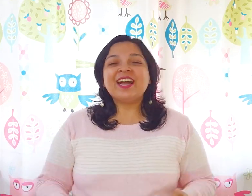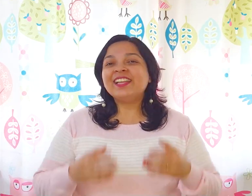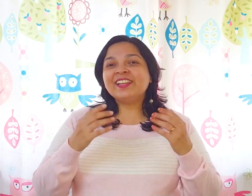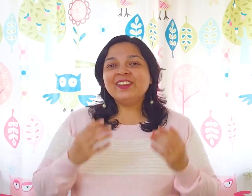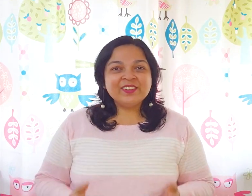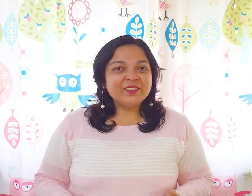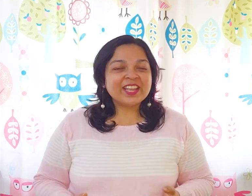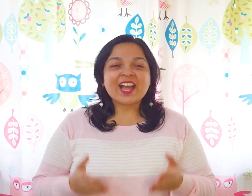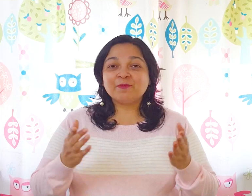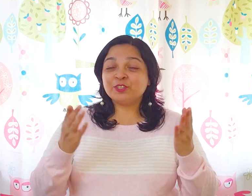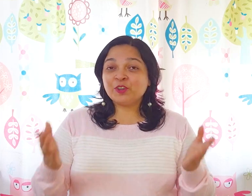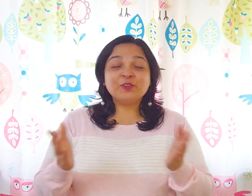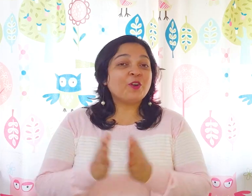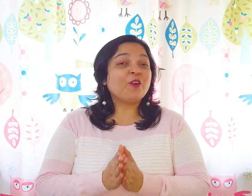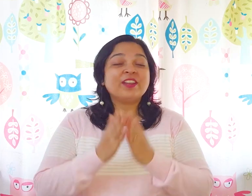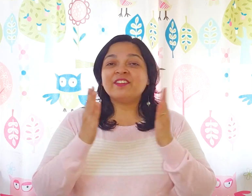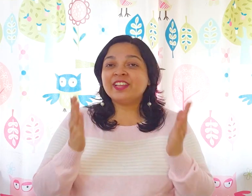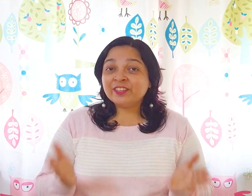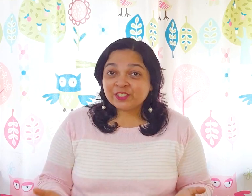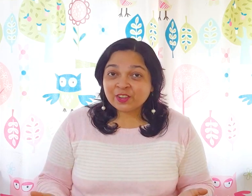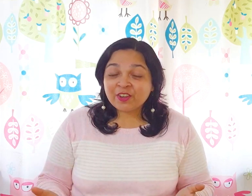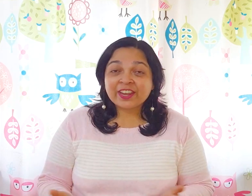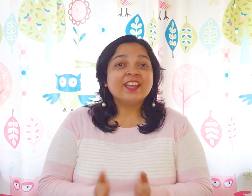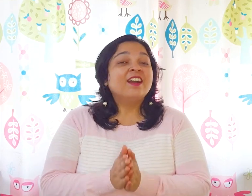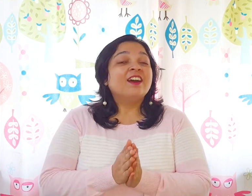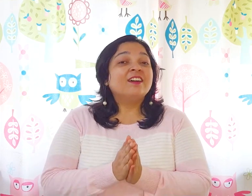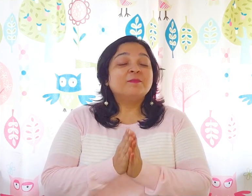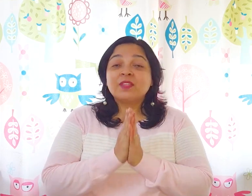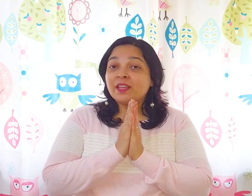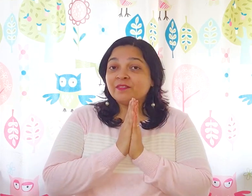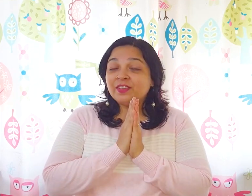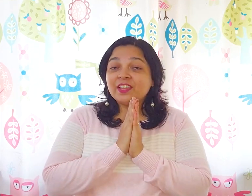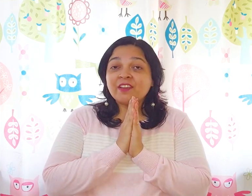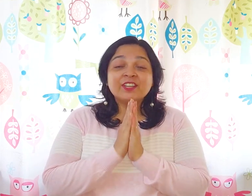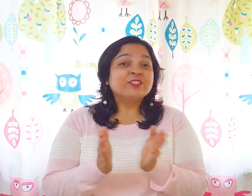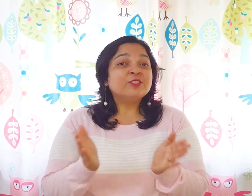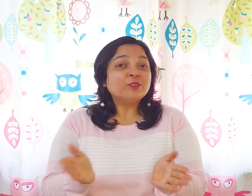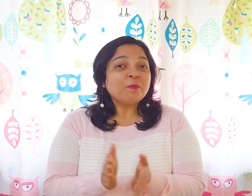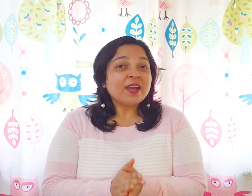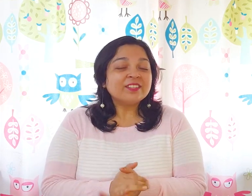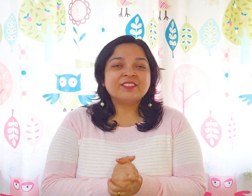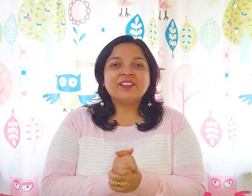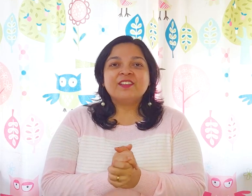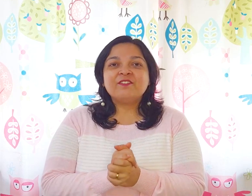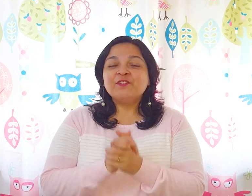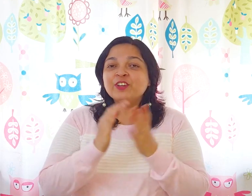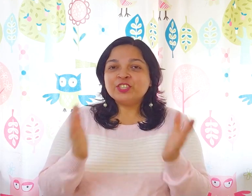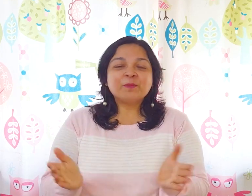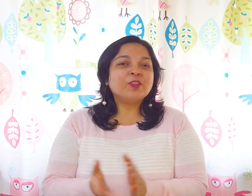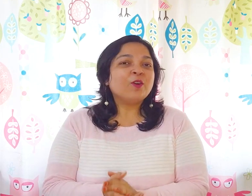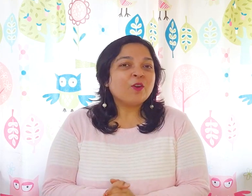Lord. Hallelujah. I'm sure you all have enjoyed. We have done so much.